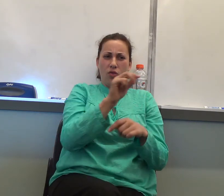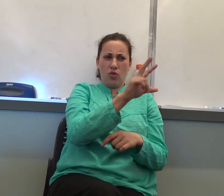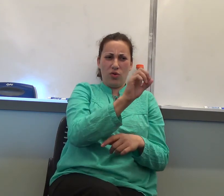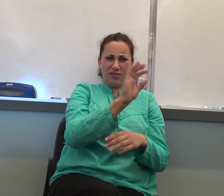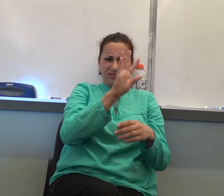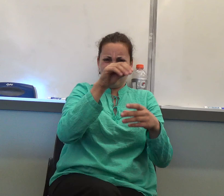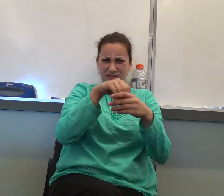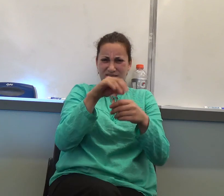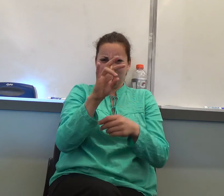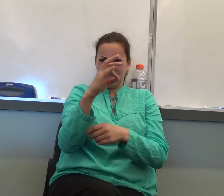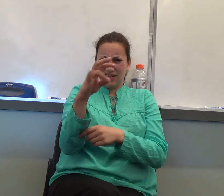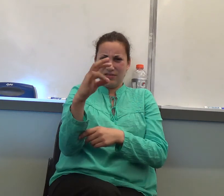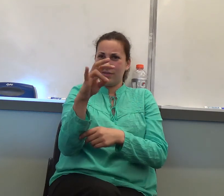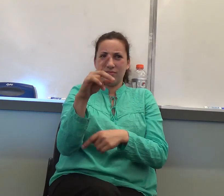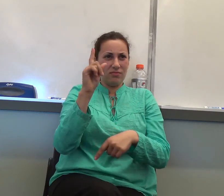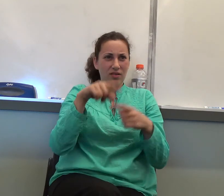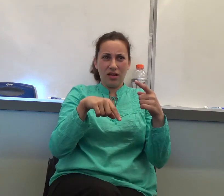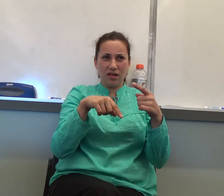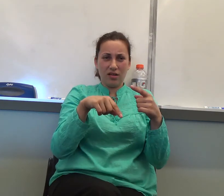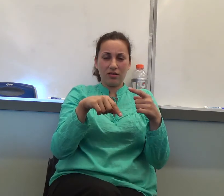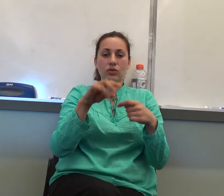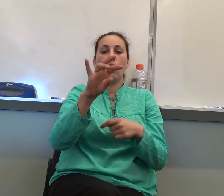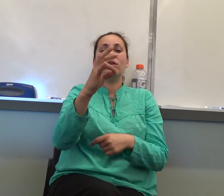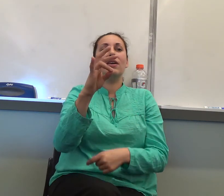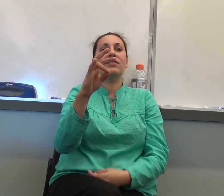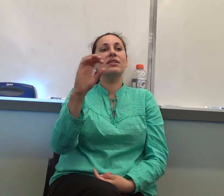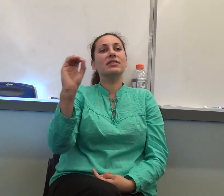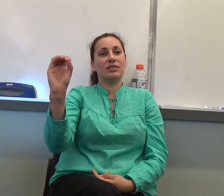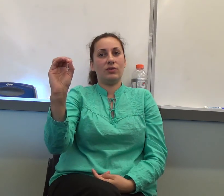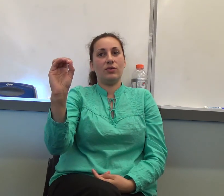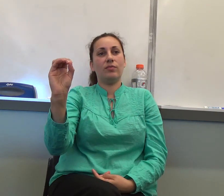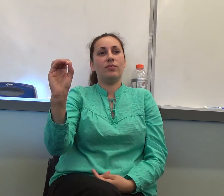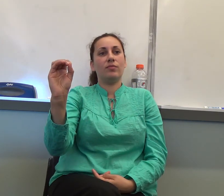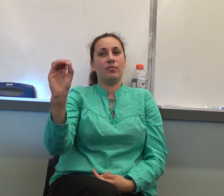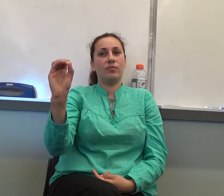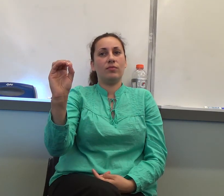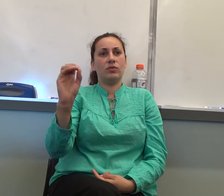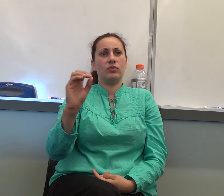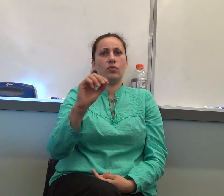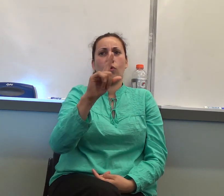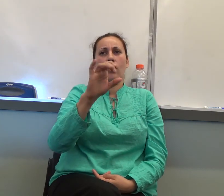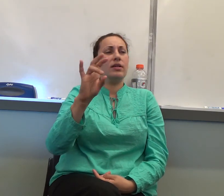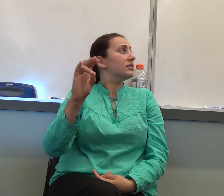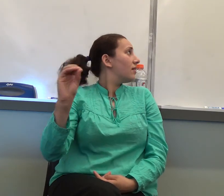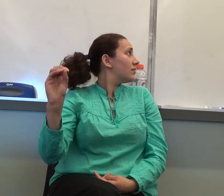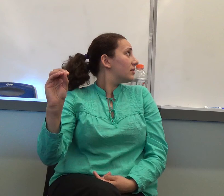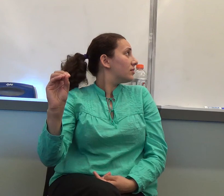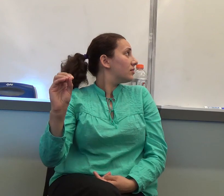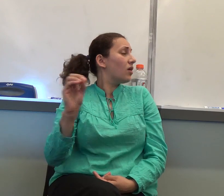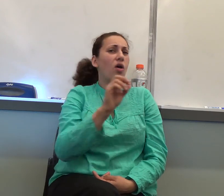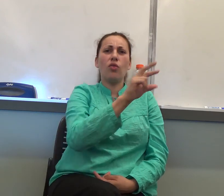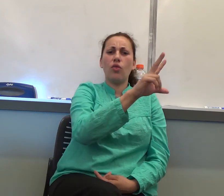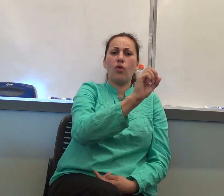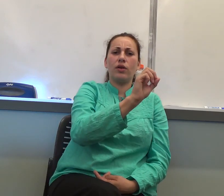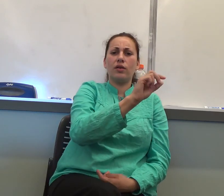we put a 0 on there. And we get, how many times is 30 going to 170?